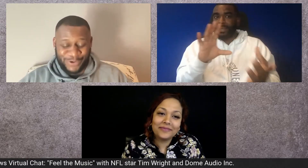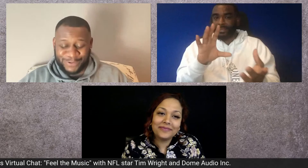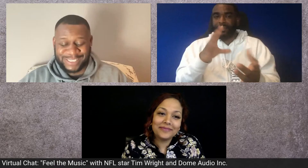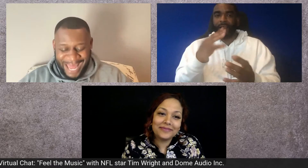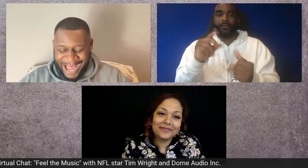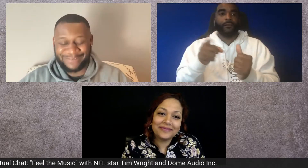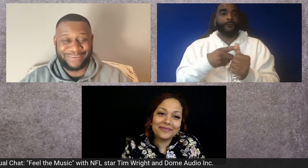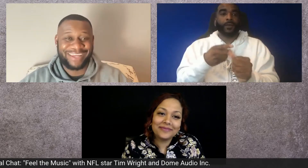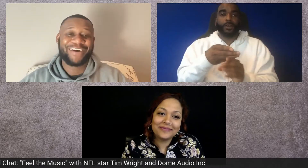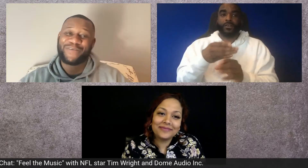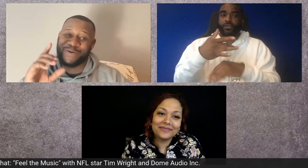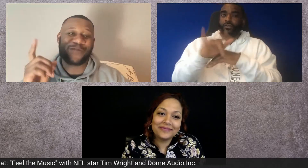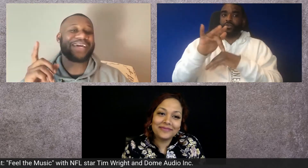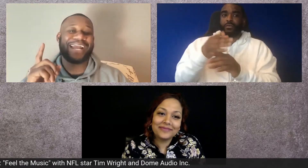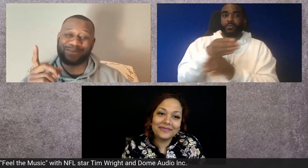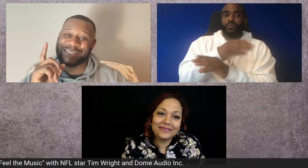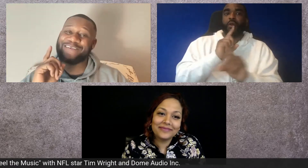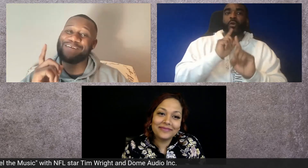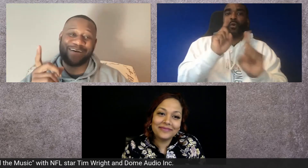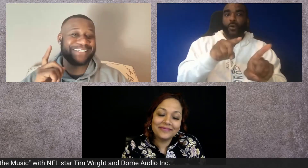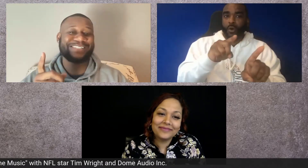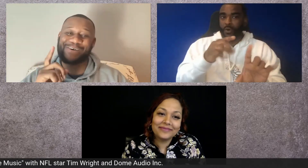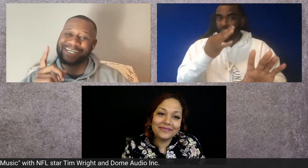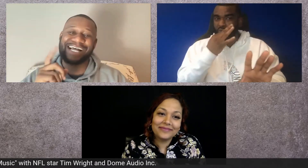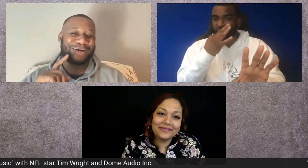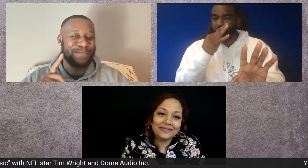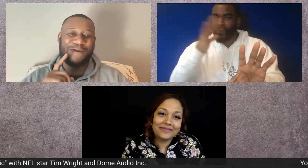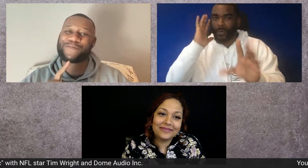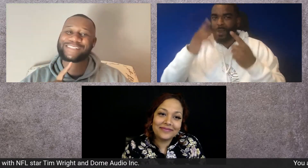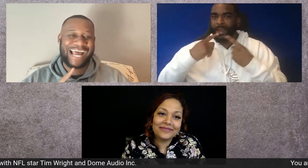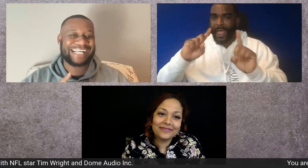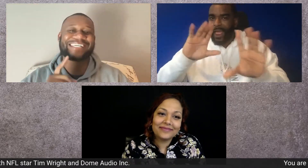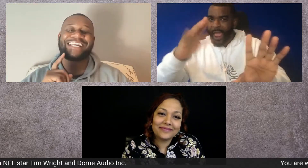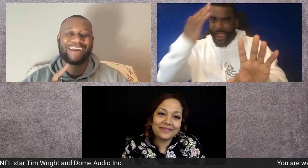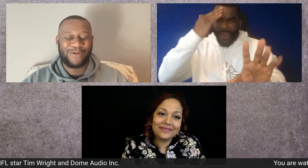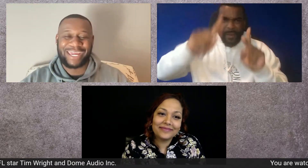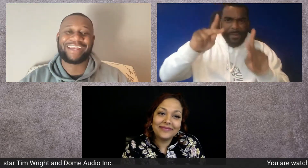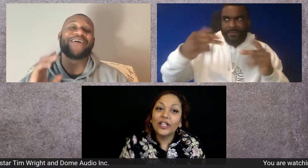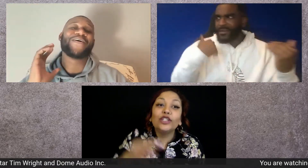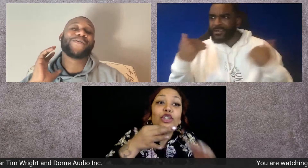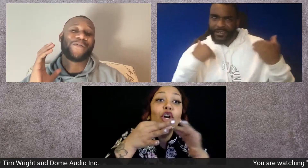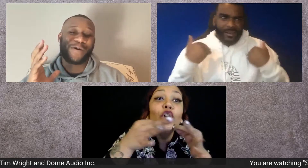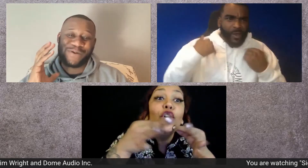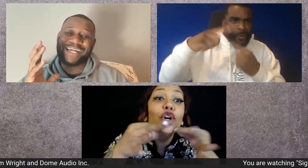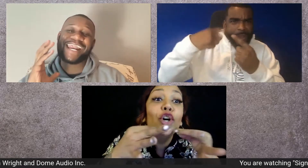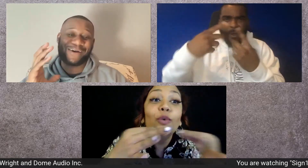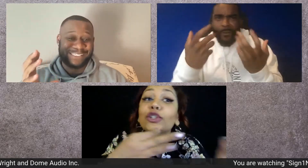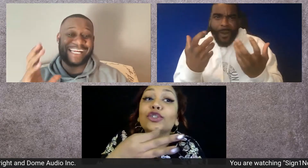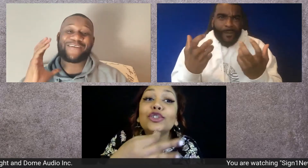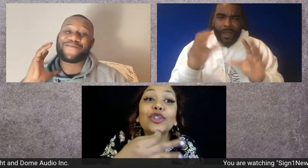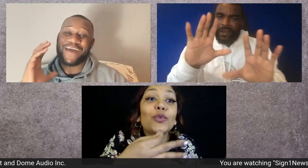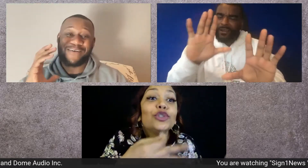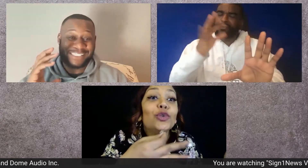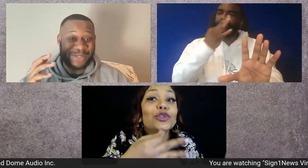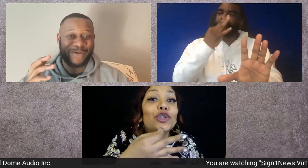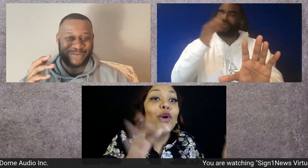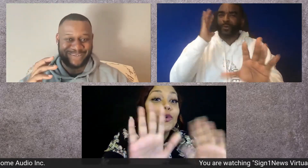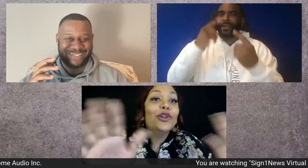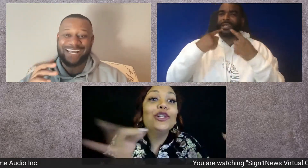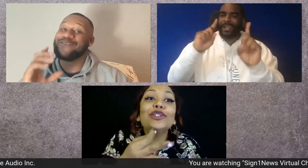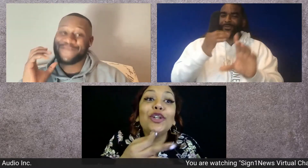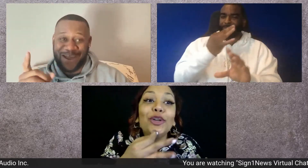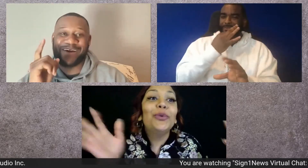pre-order goes live, we're going to be announcing it very soon because I know people was asking and they waiting. We'll be announcing it very